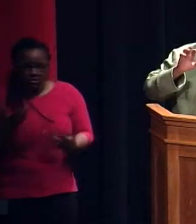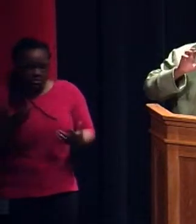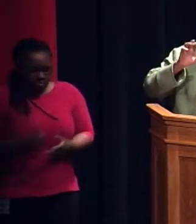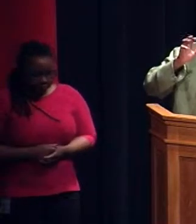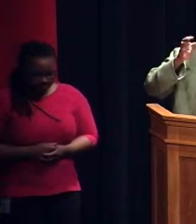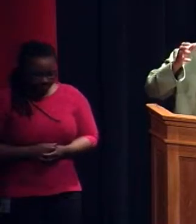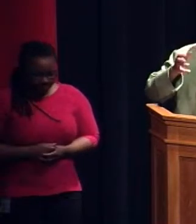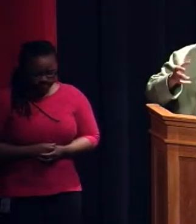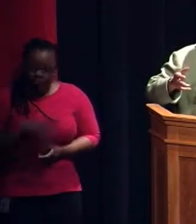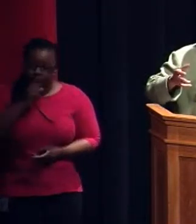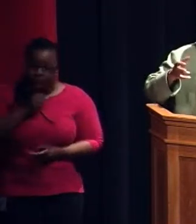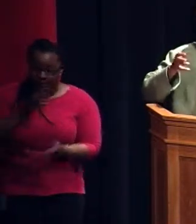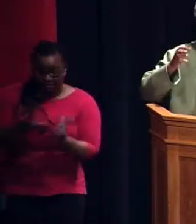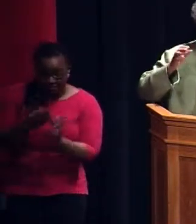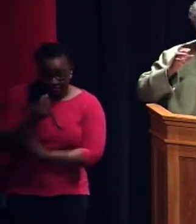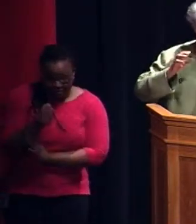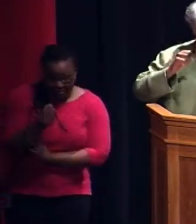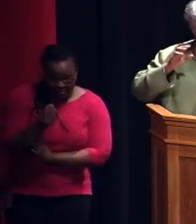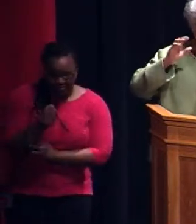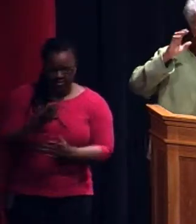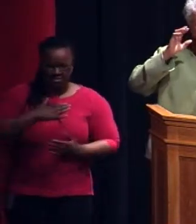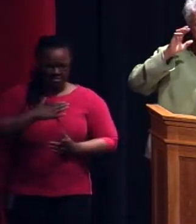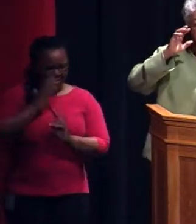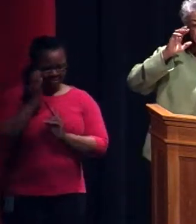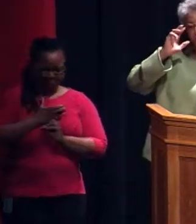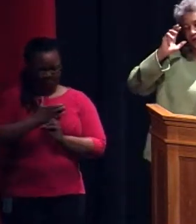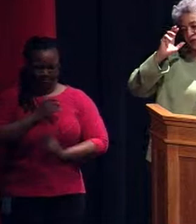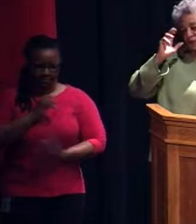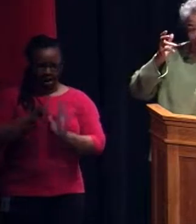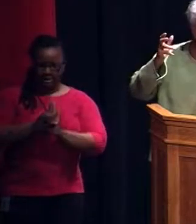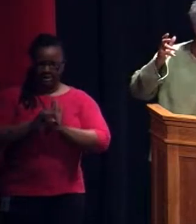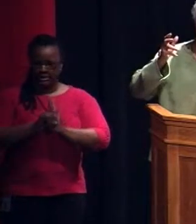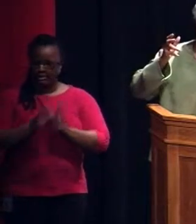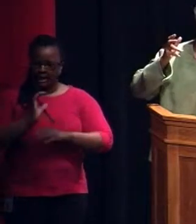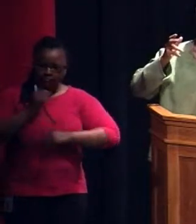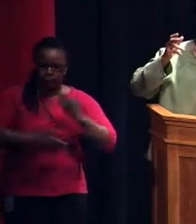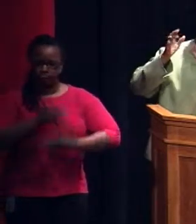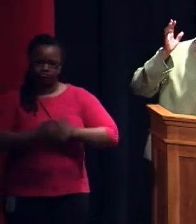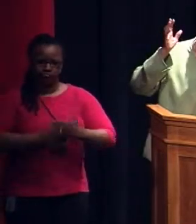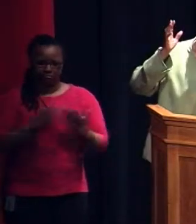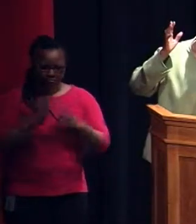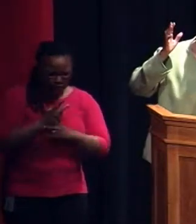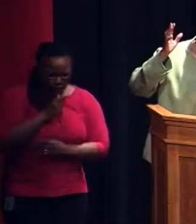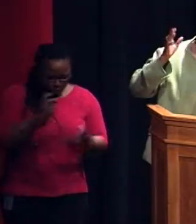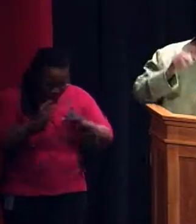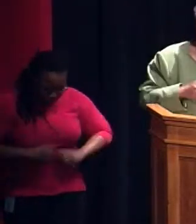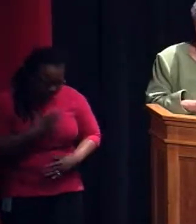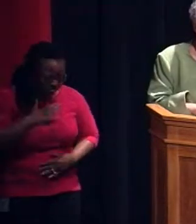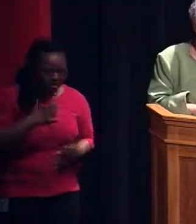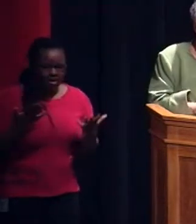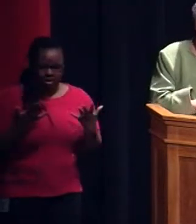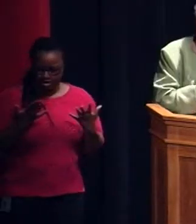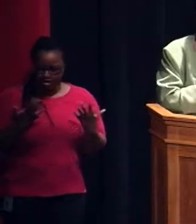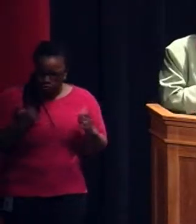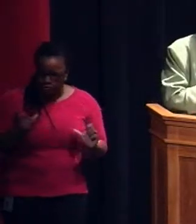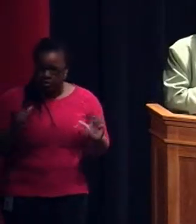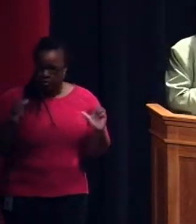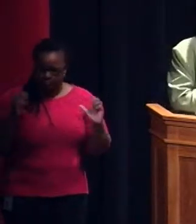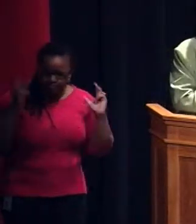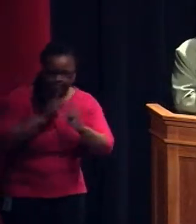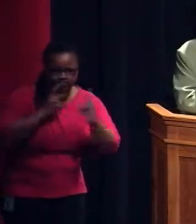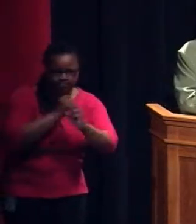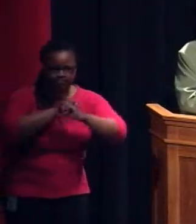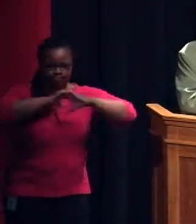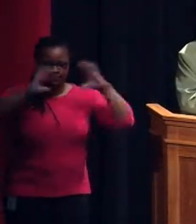now remember, at 14, we're forming our identity. We are trying to figure out who we are, where we're going.